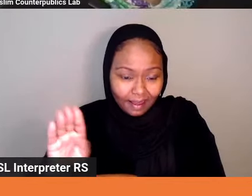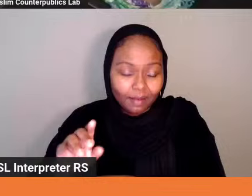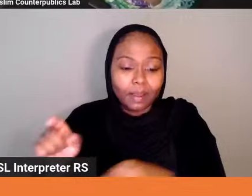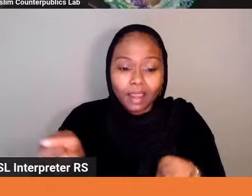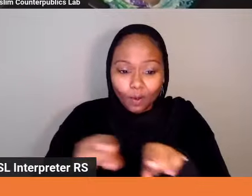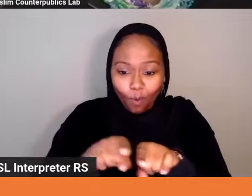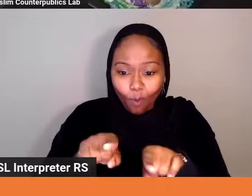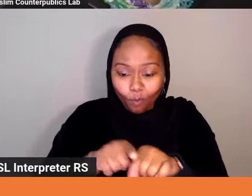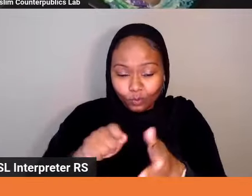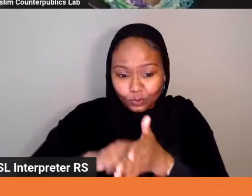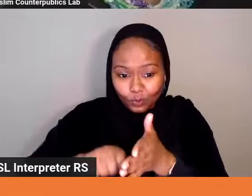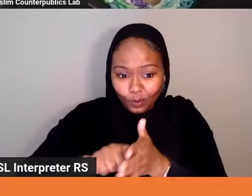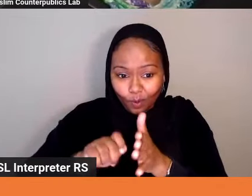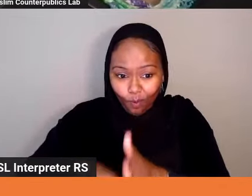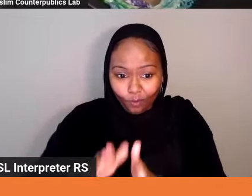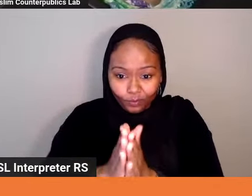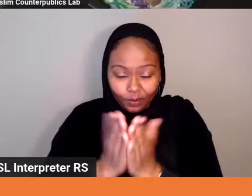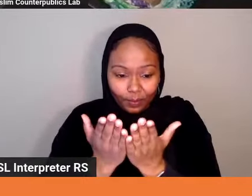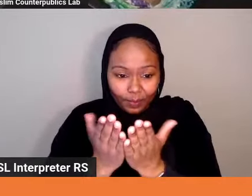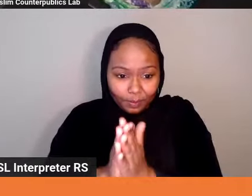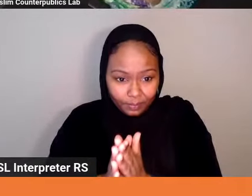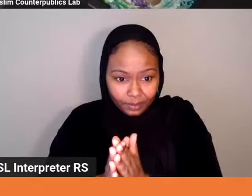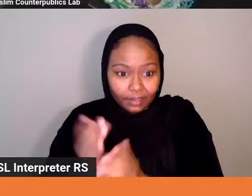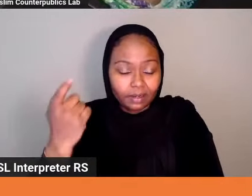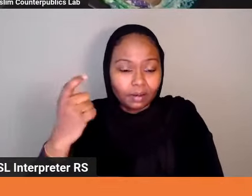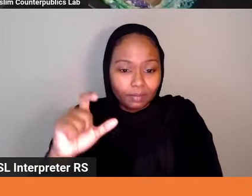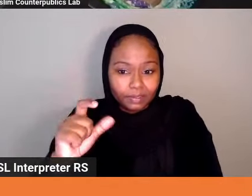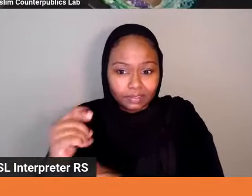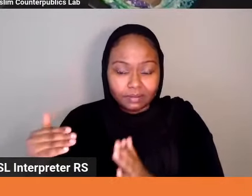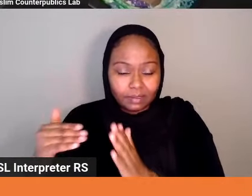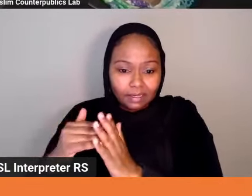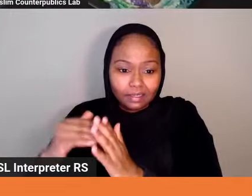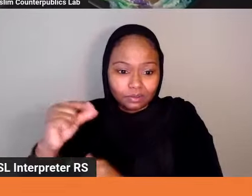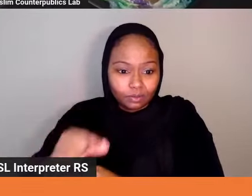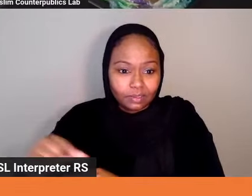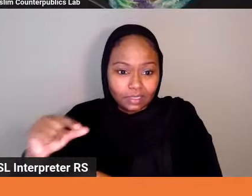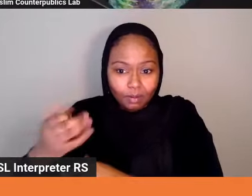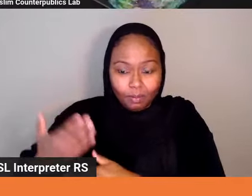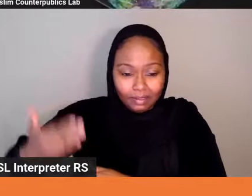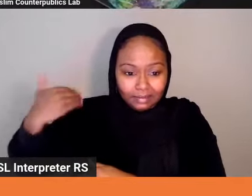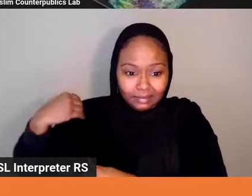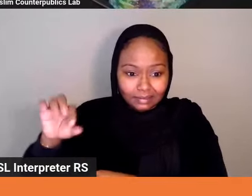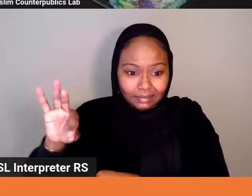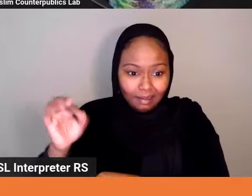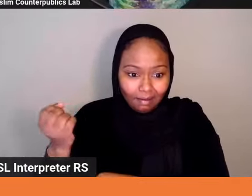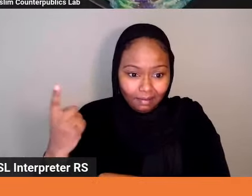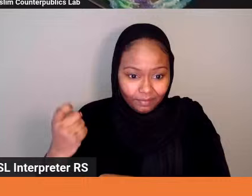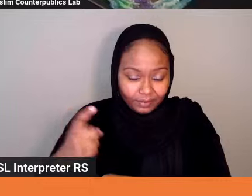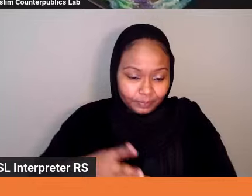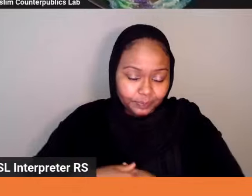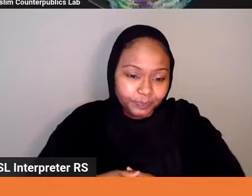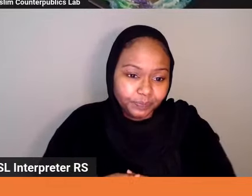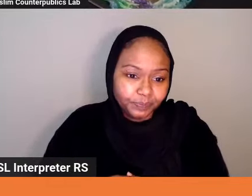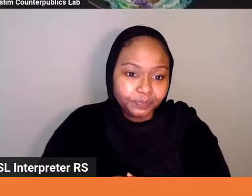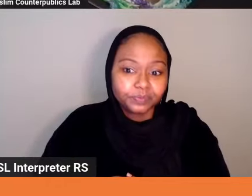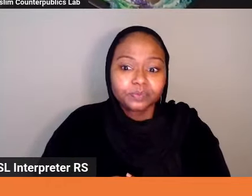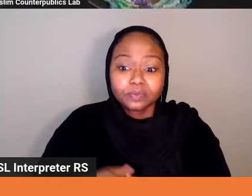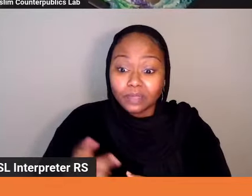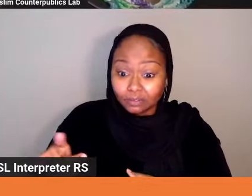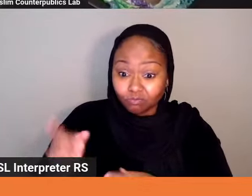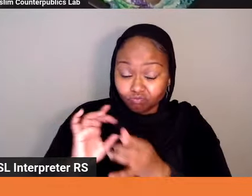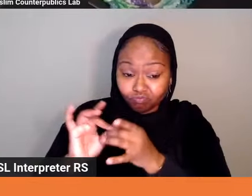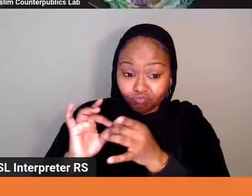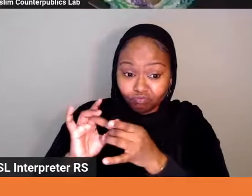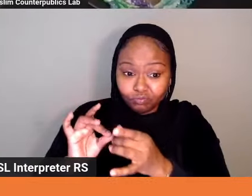Islamophobia, the War on Terror, and the Muslim Experience Since 9/11. So as Aaliyah mentioned, we're here